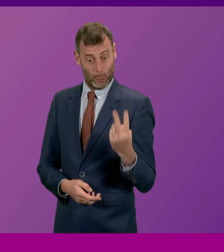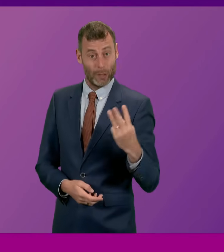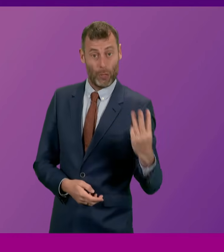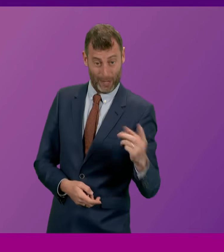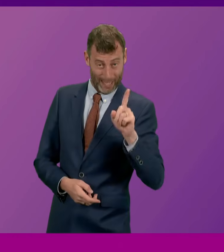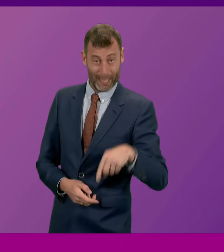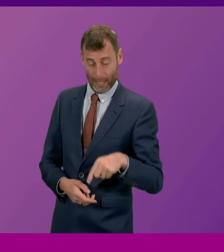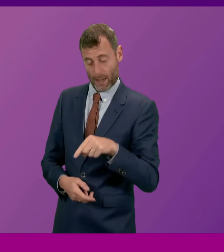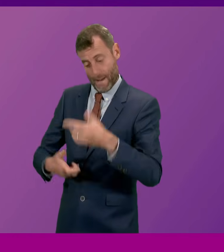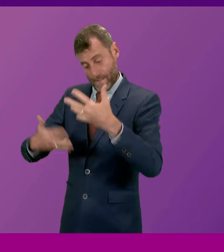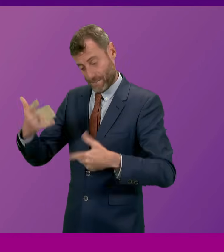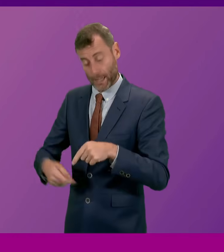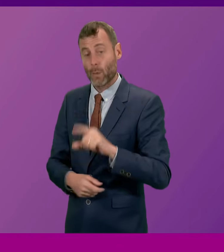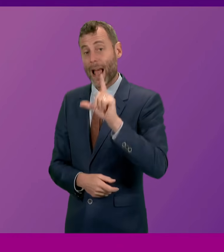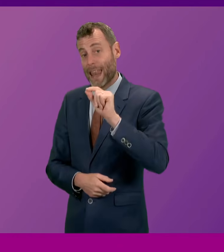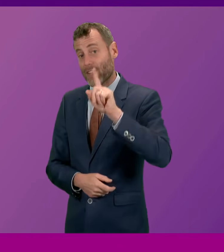available, there were